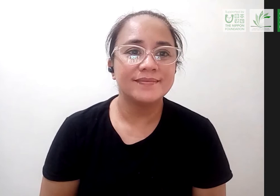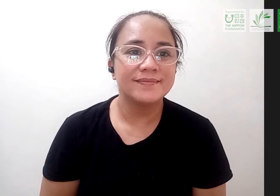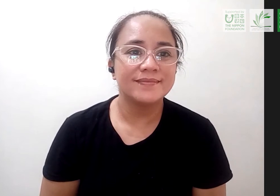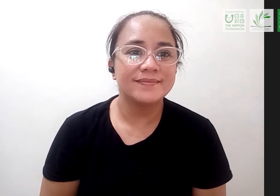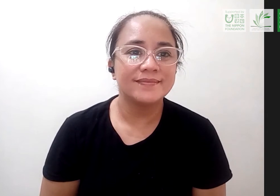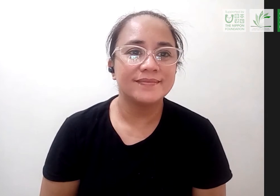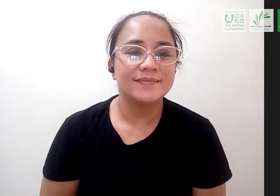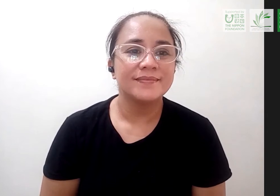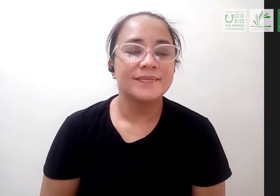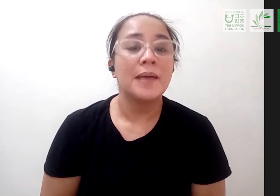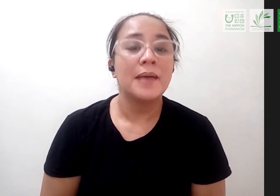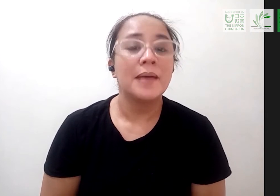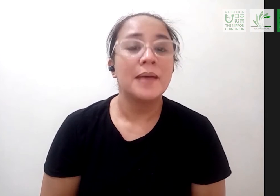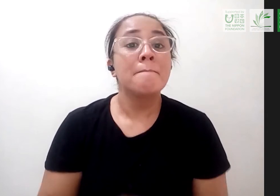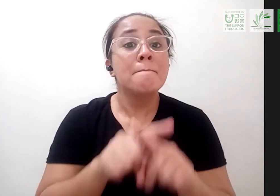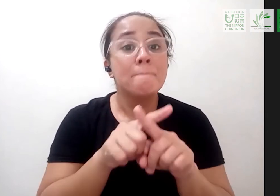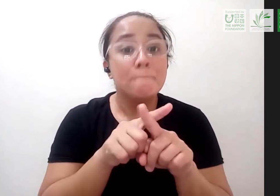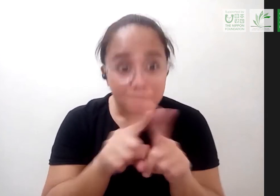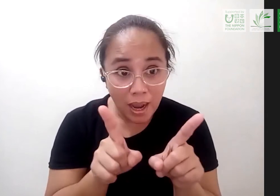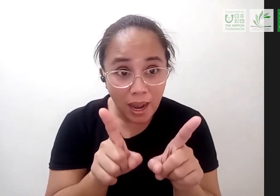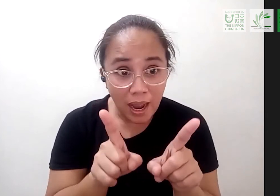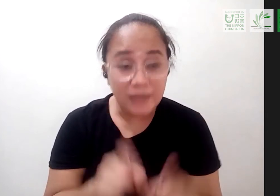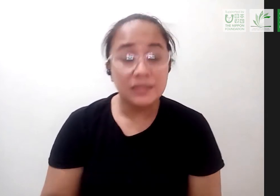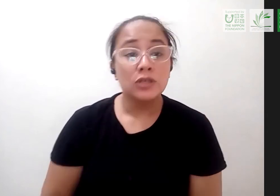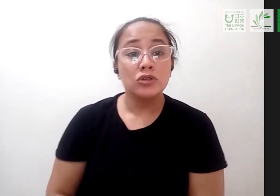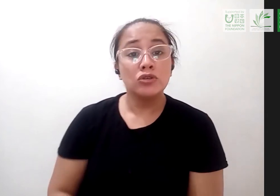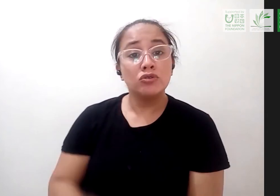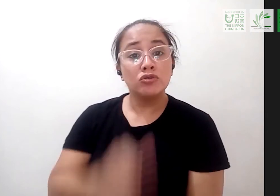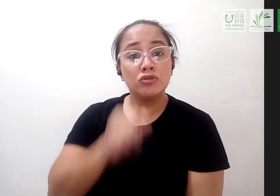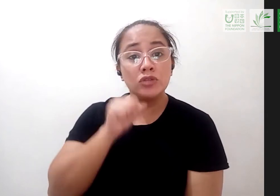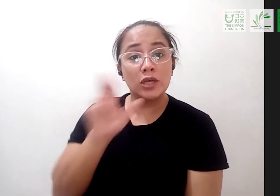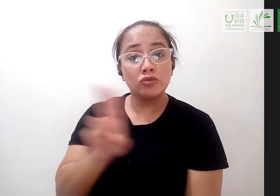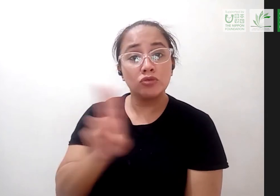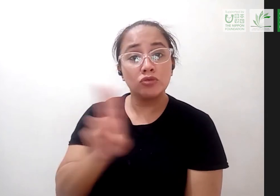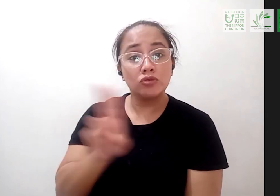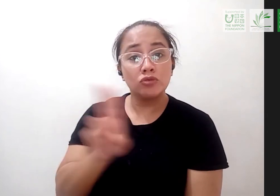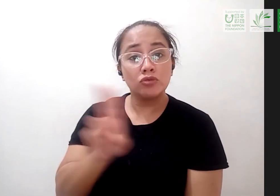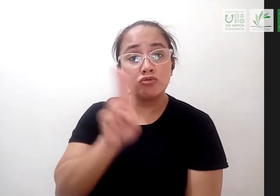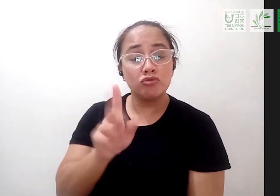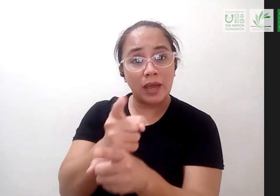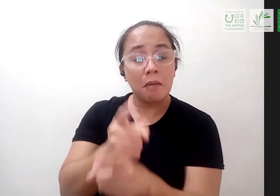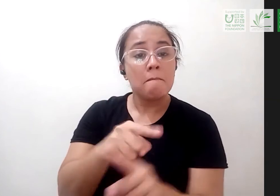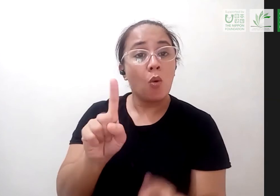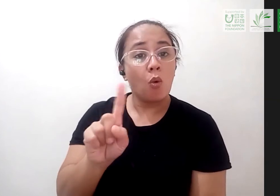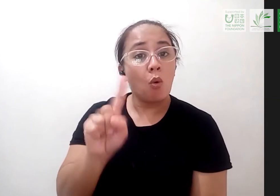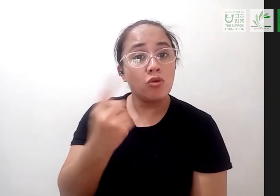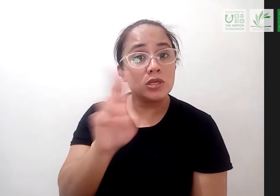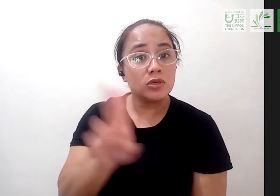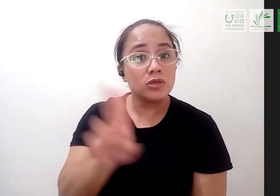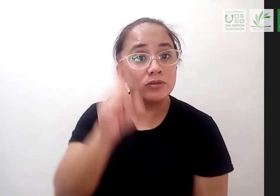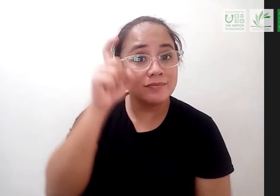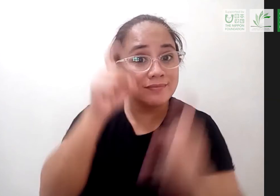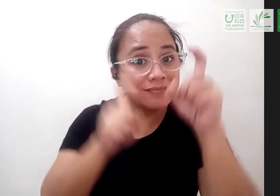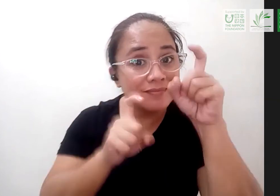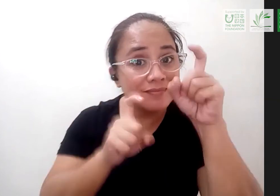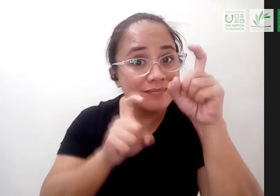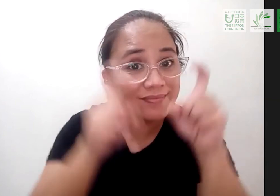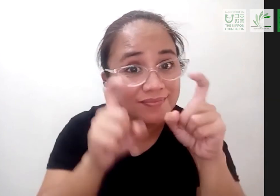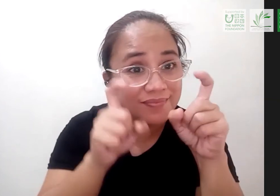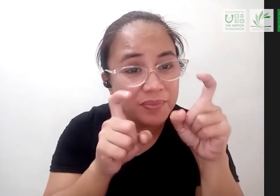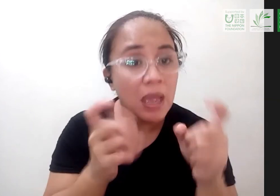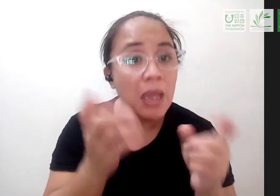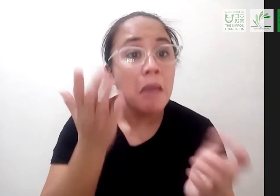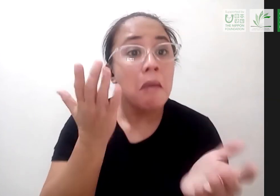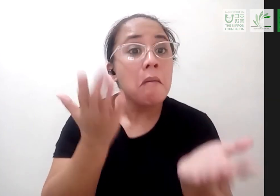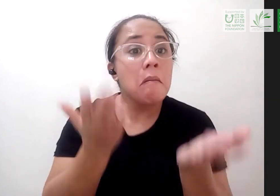But when you don't use right, you only use facial expression. You're maybe confirming, maybe not.